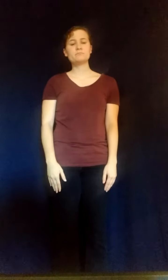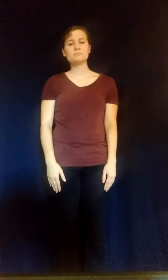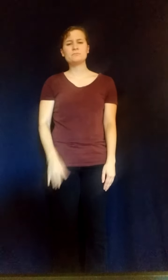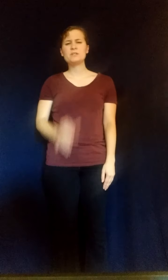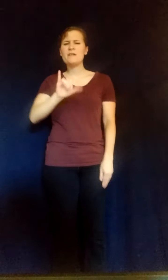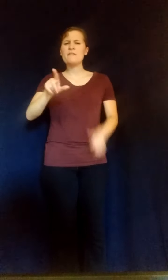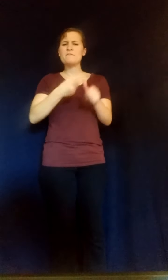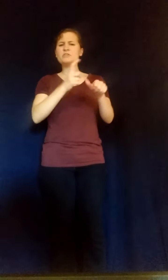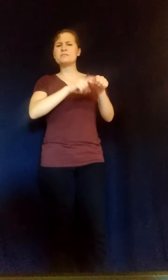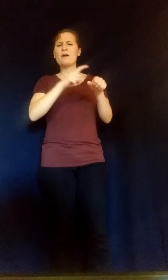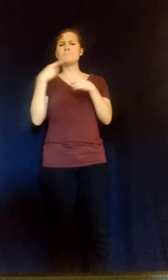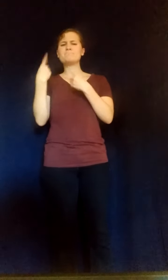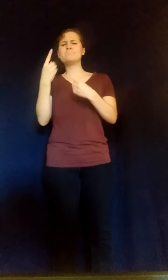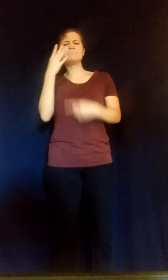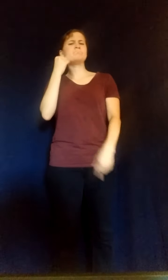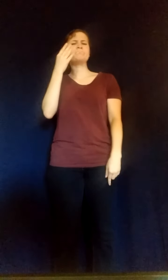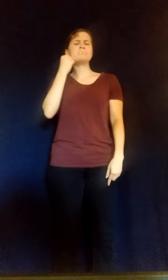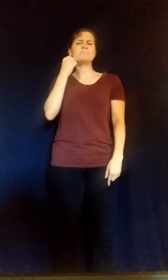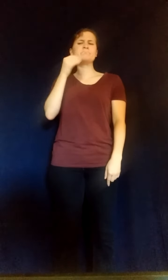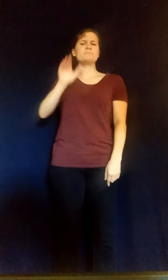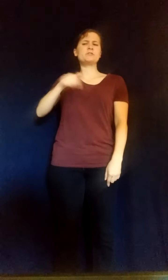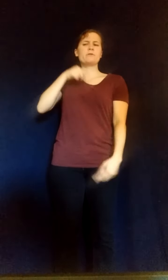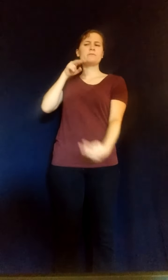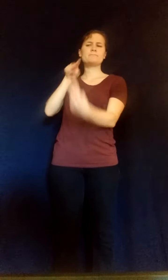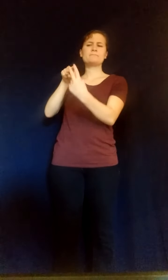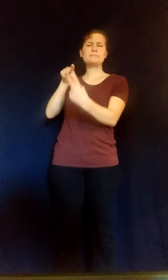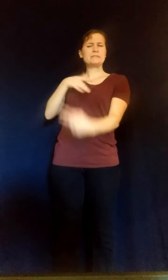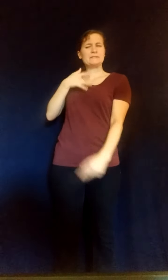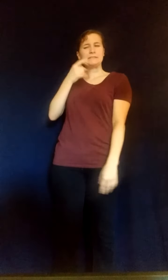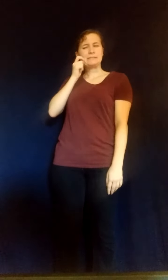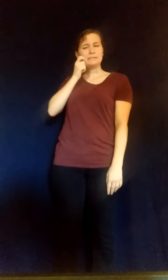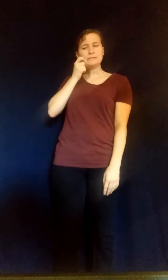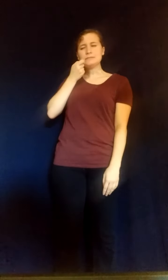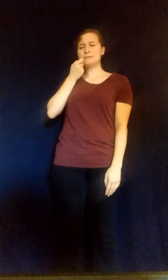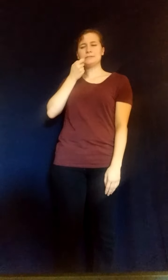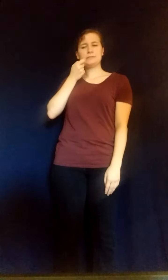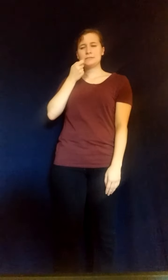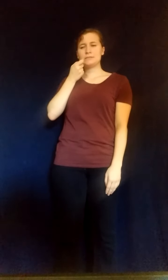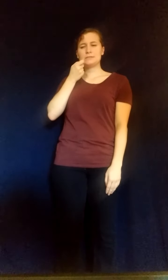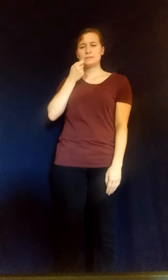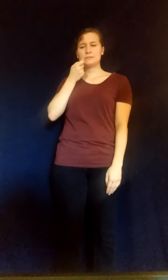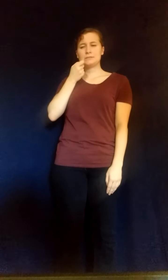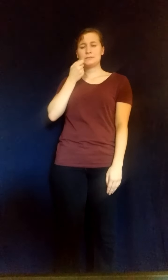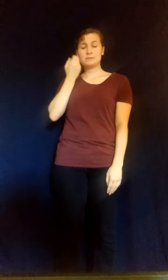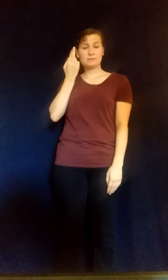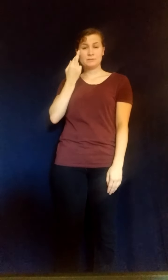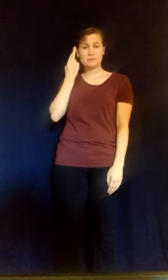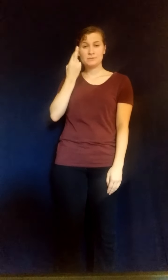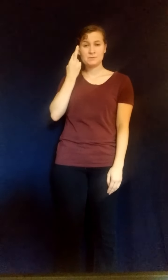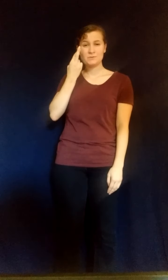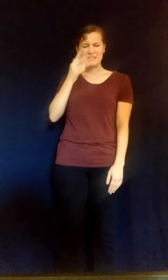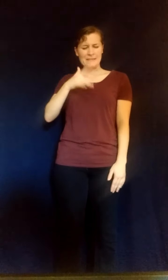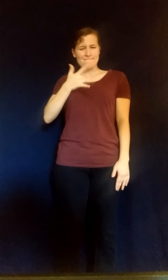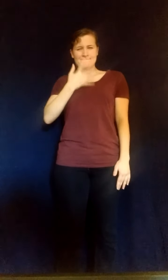That was the first time in my life that I looked into the eyes of a child and envied them, because she had no idea of what it feels like